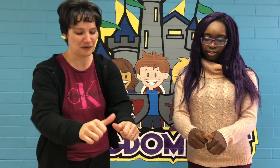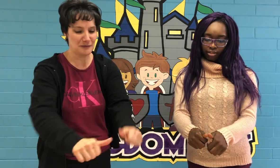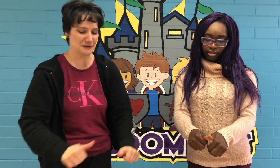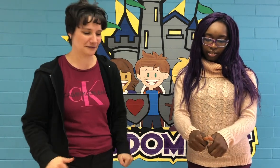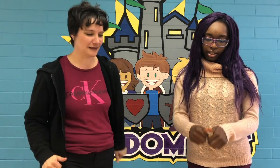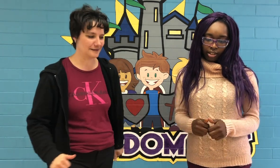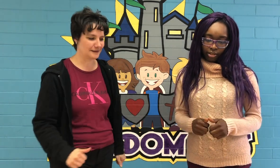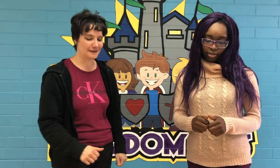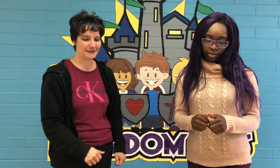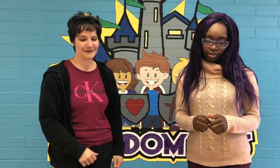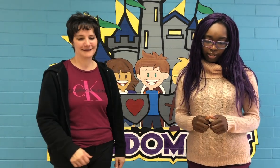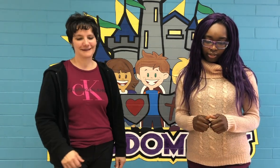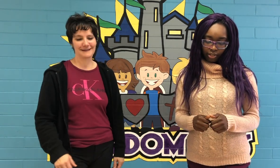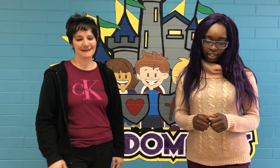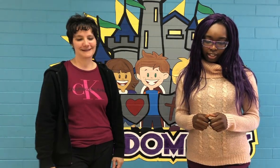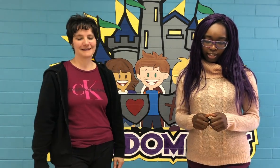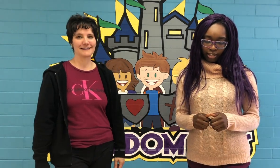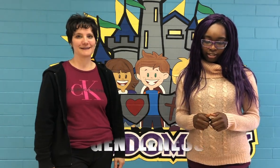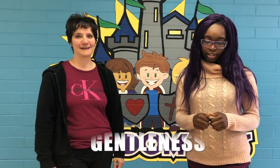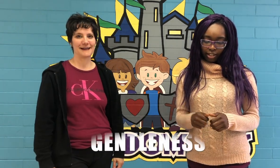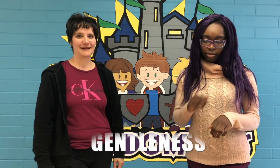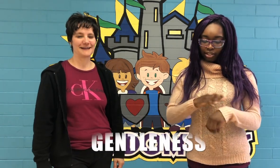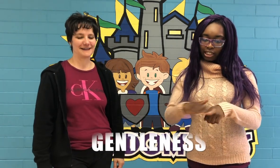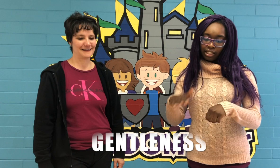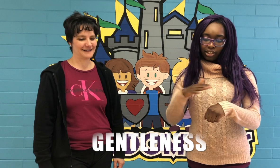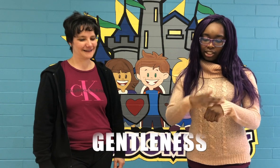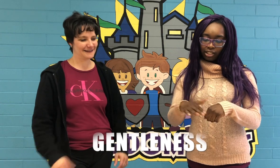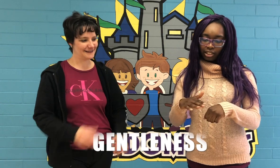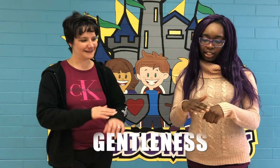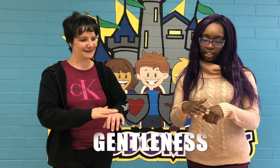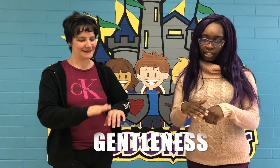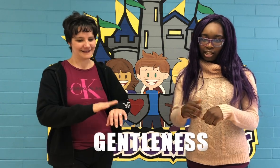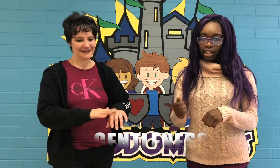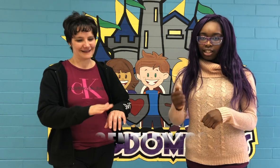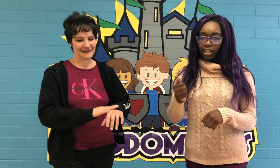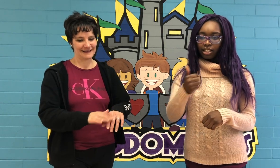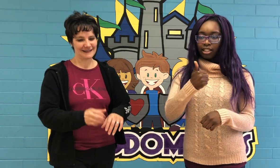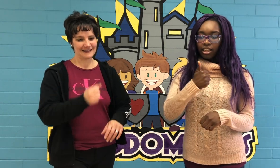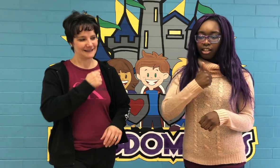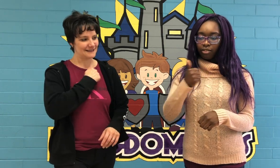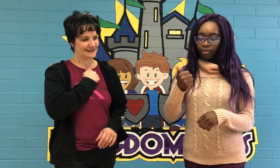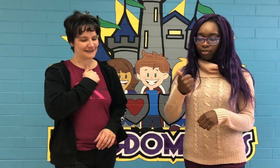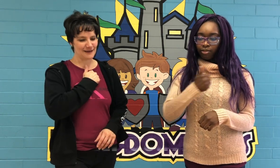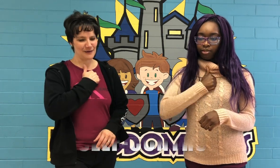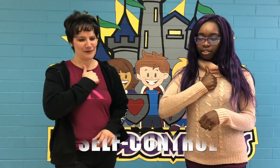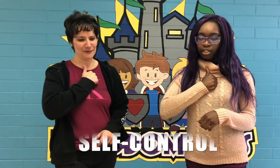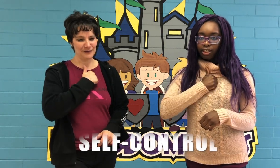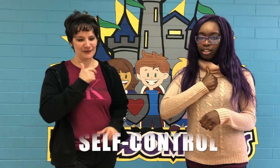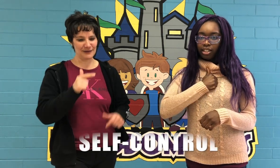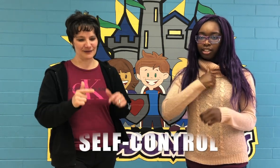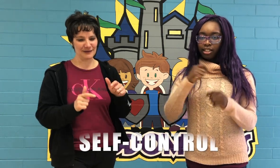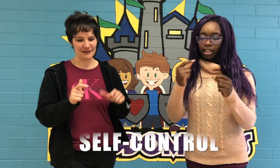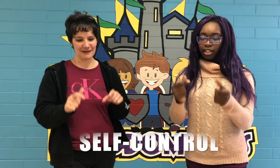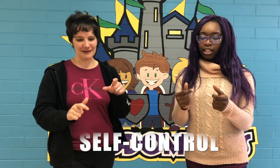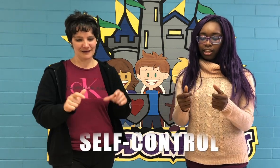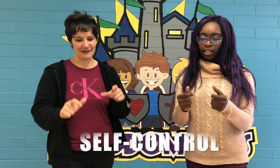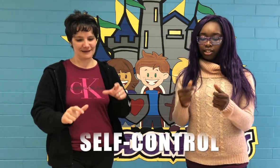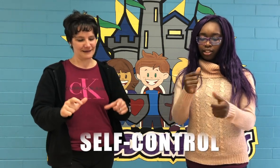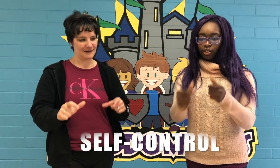thumbs, right? Okay. Faithfulness. And then we only do gentleness, and then self, like this, and then